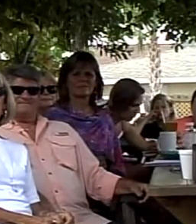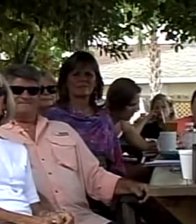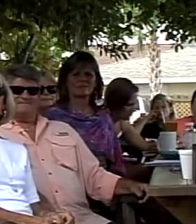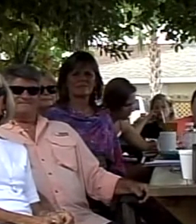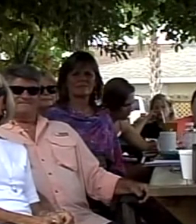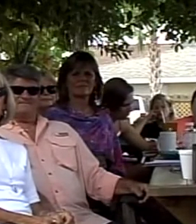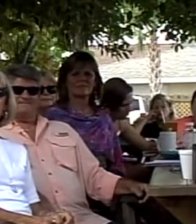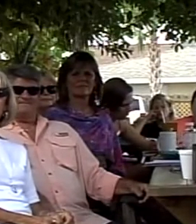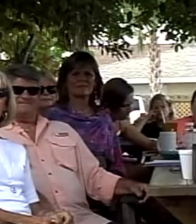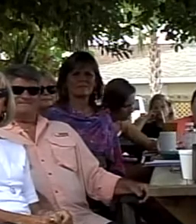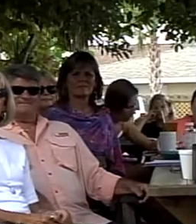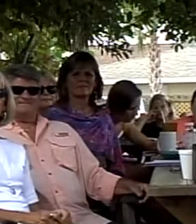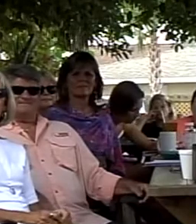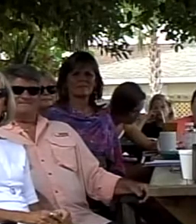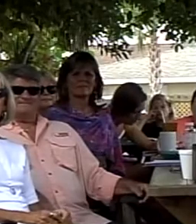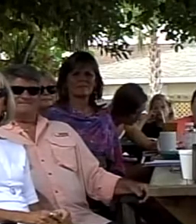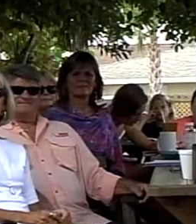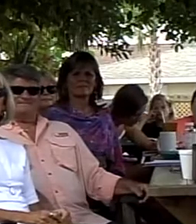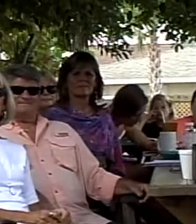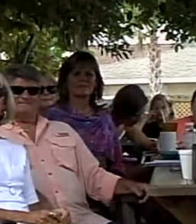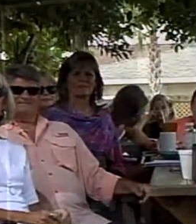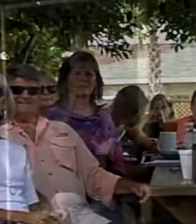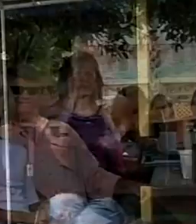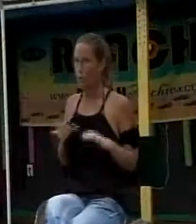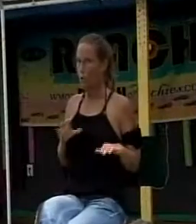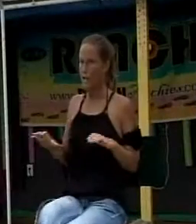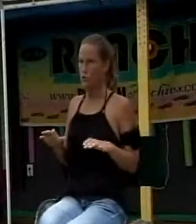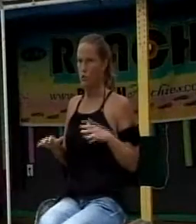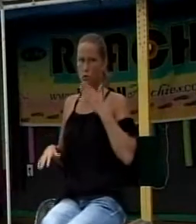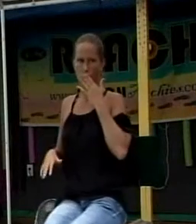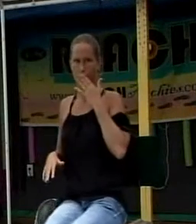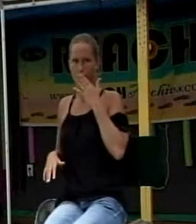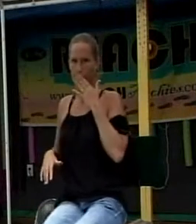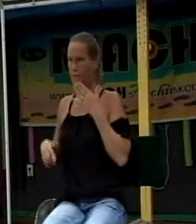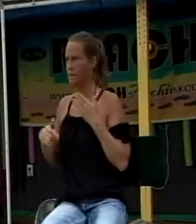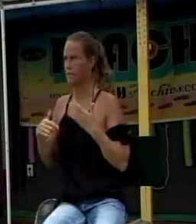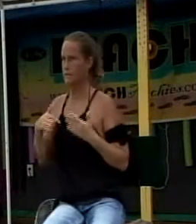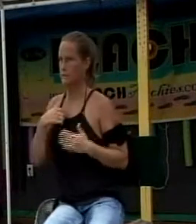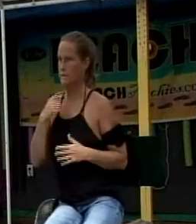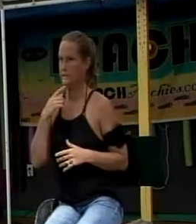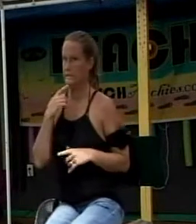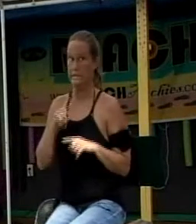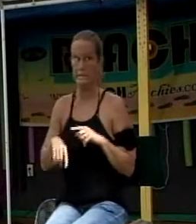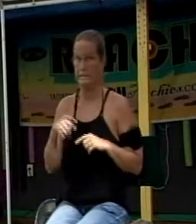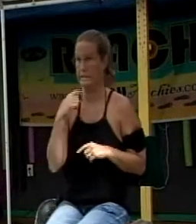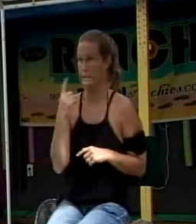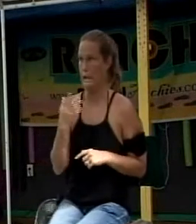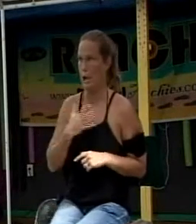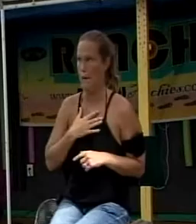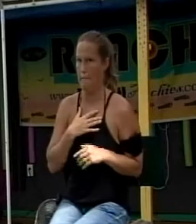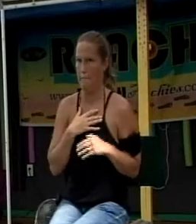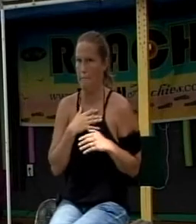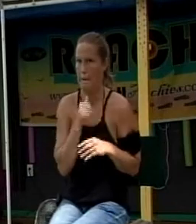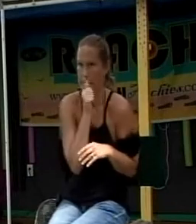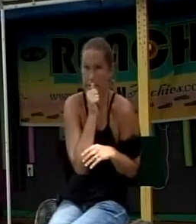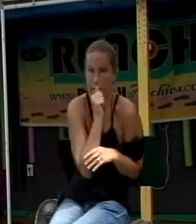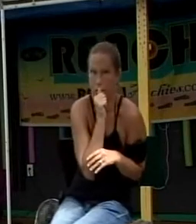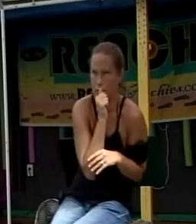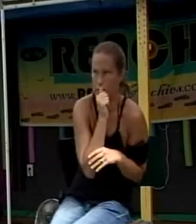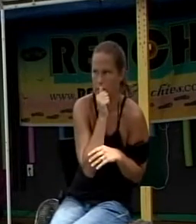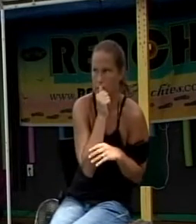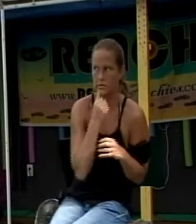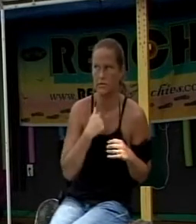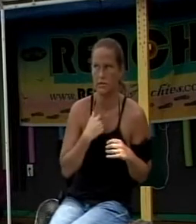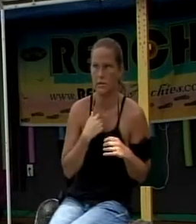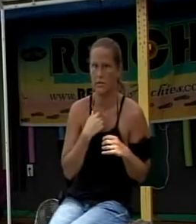say? Don't tell anybody about those old deep dark secrets, because they might find out that you're real. And you're not supposed to be real if